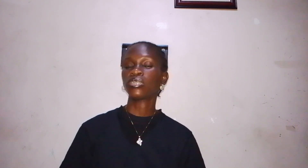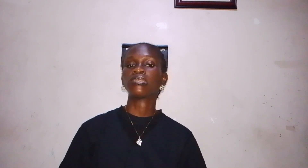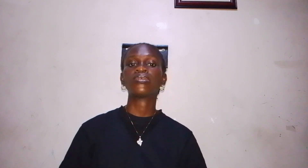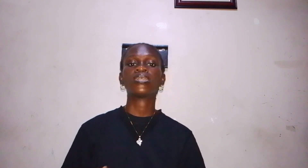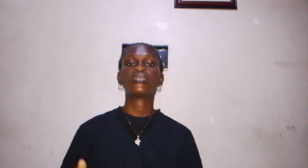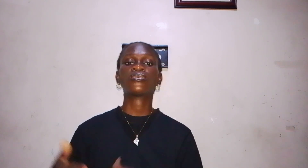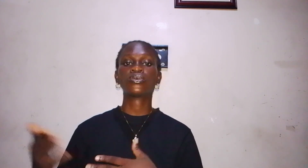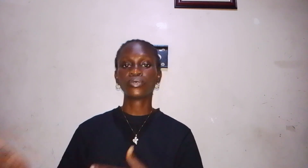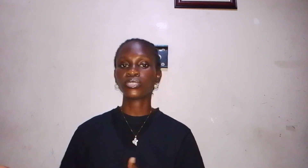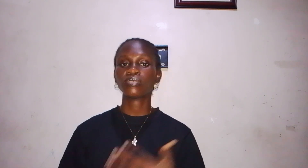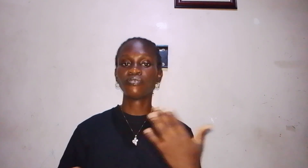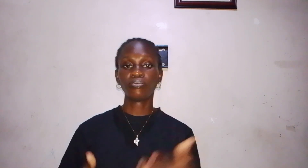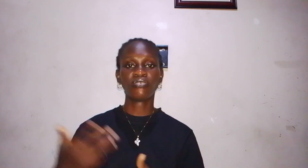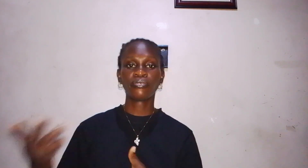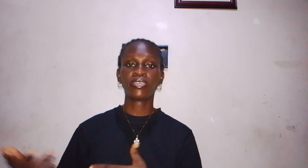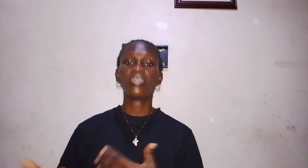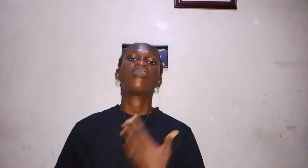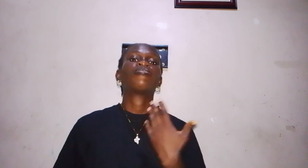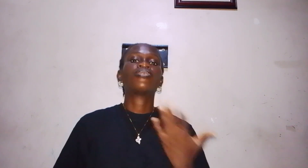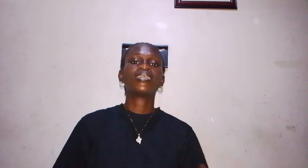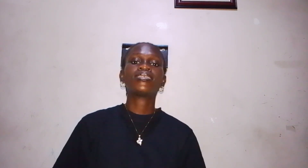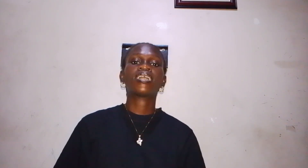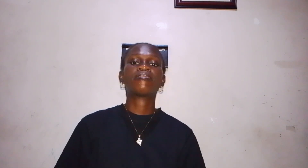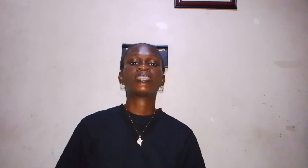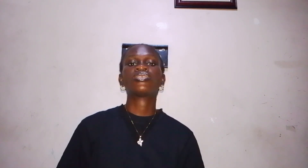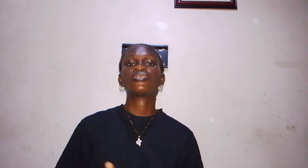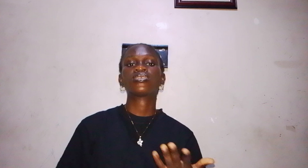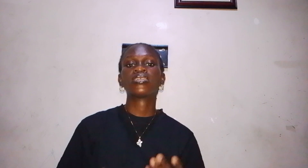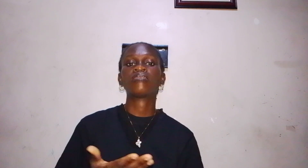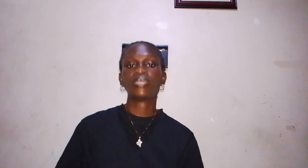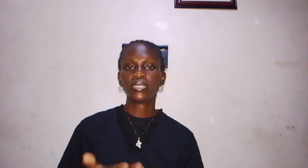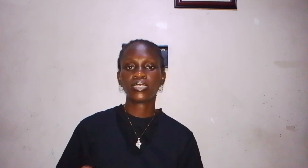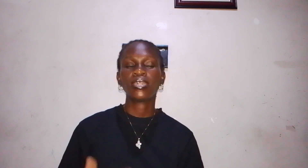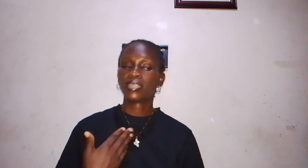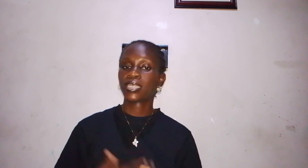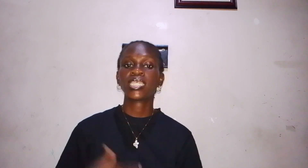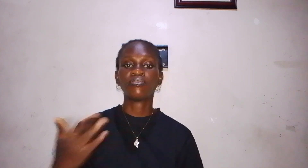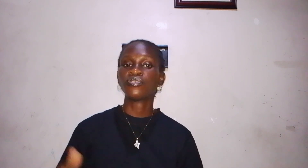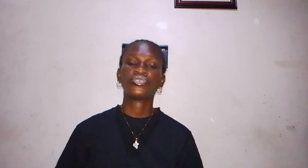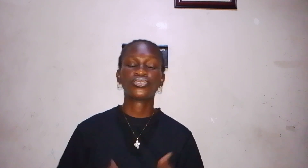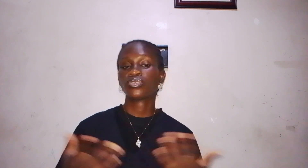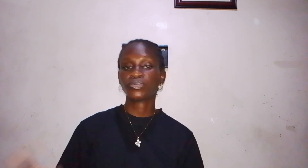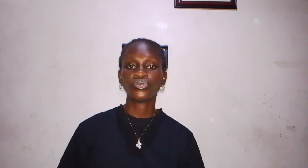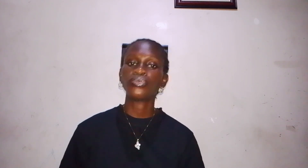you can now learn other words from there. But learning the alphabet is just like the basic. Like I said before, it's just to help you